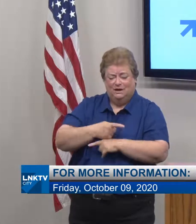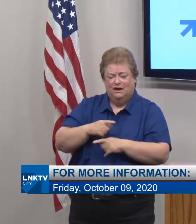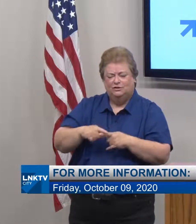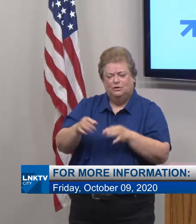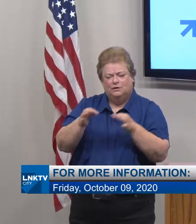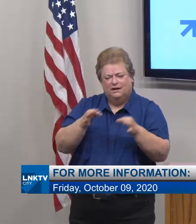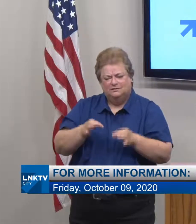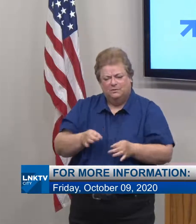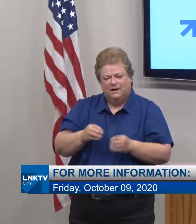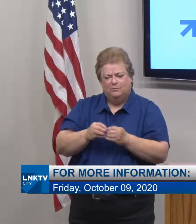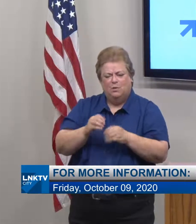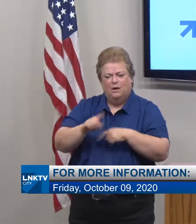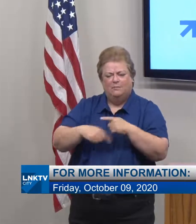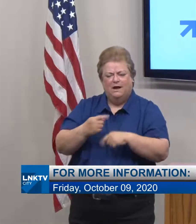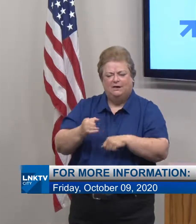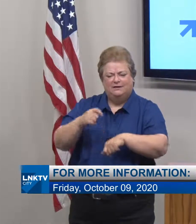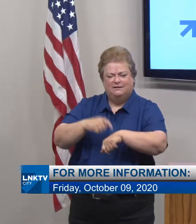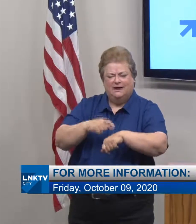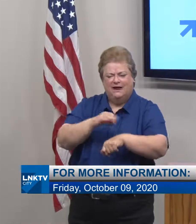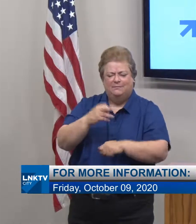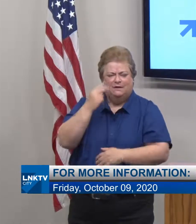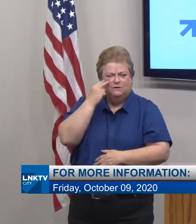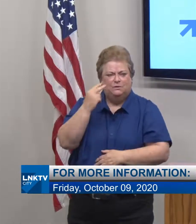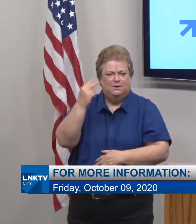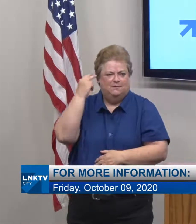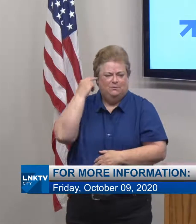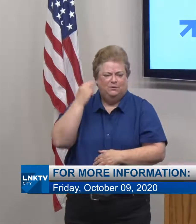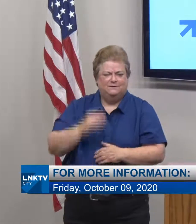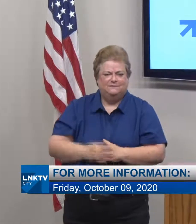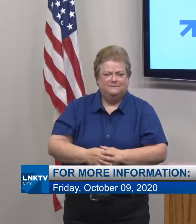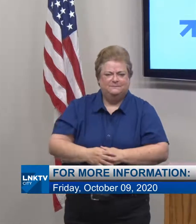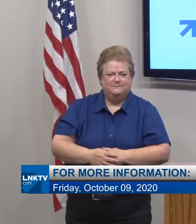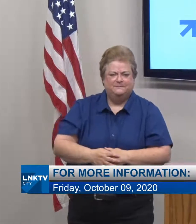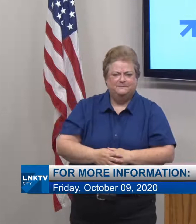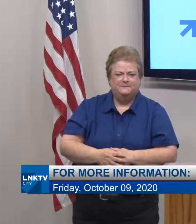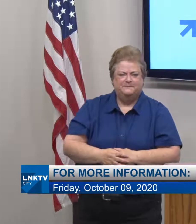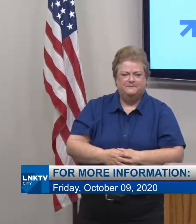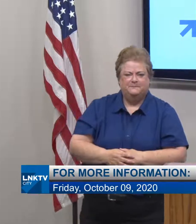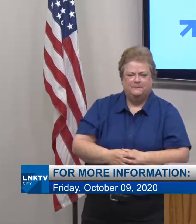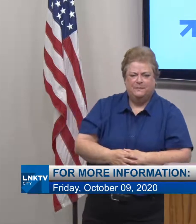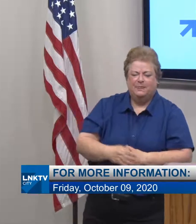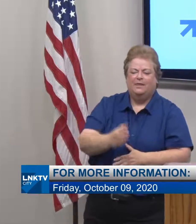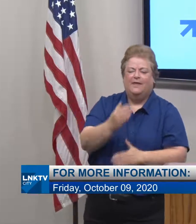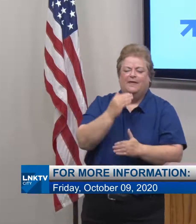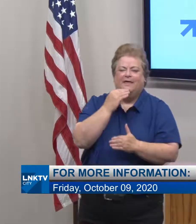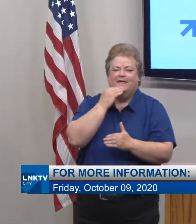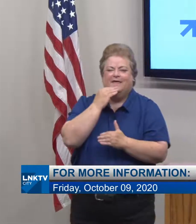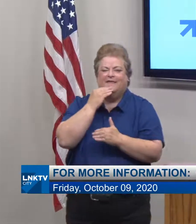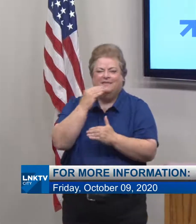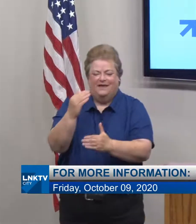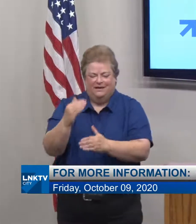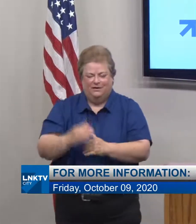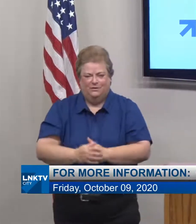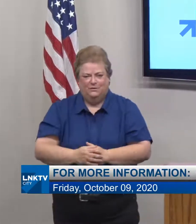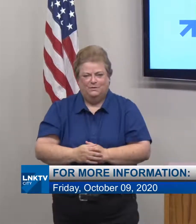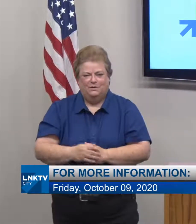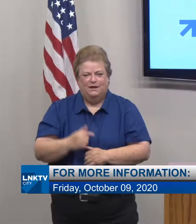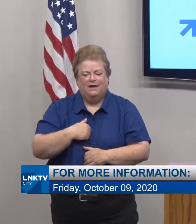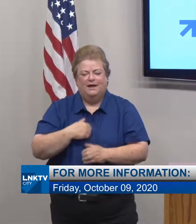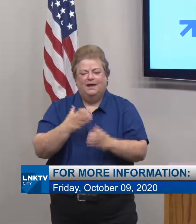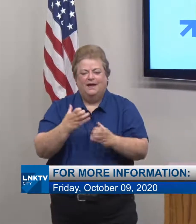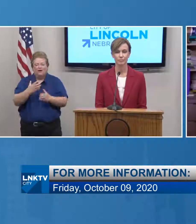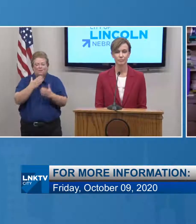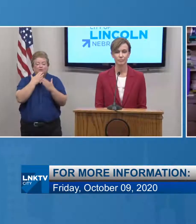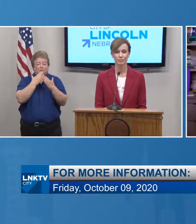a time of remembrance. Kathleen, over to you. Thank you. First of all, Mayor, I want to